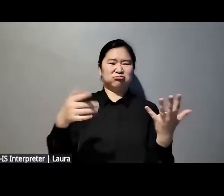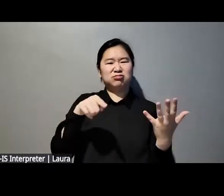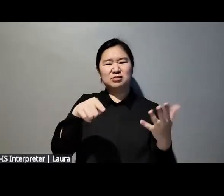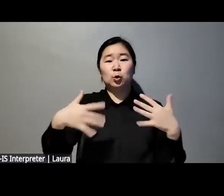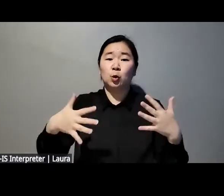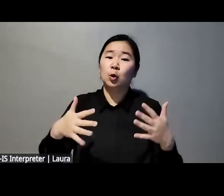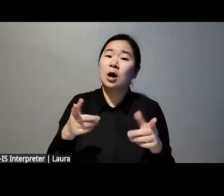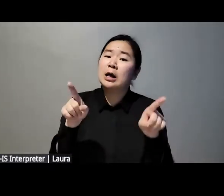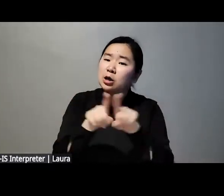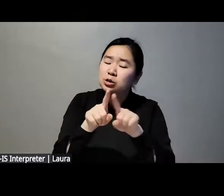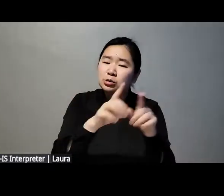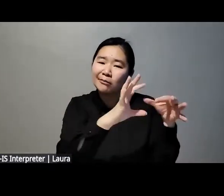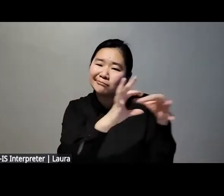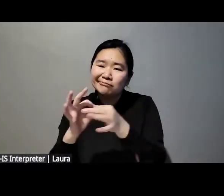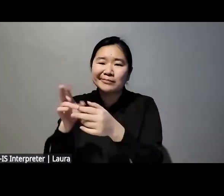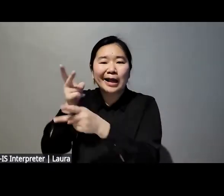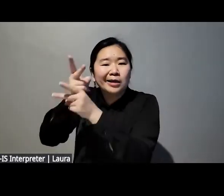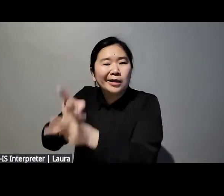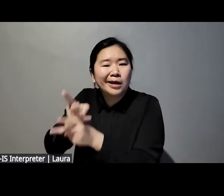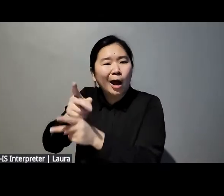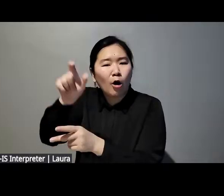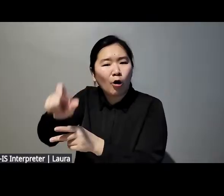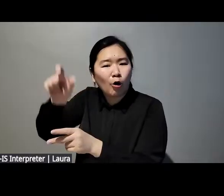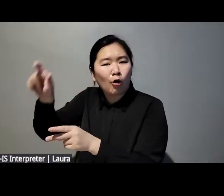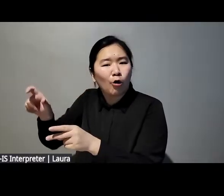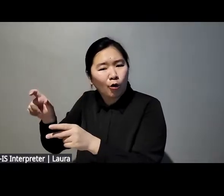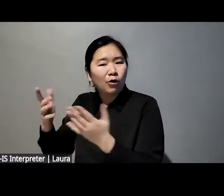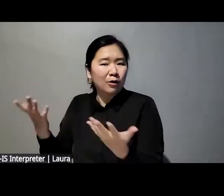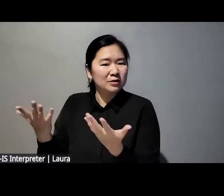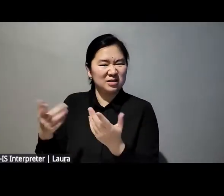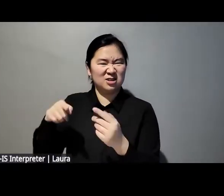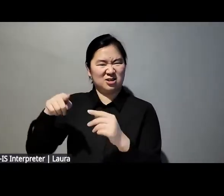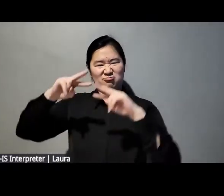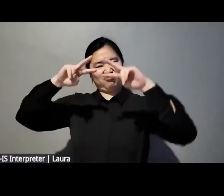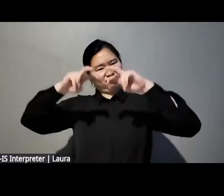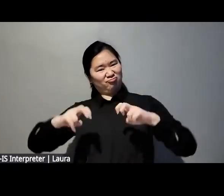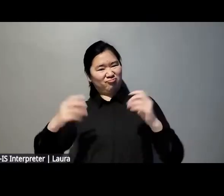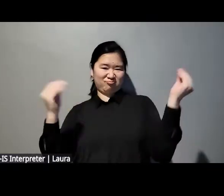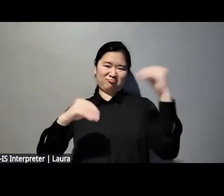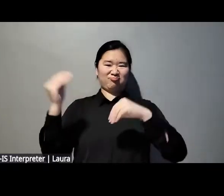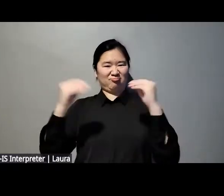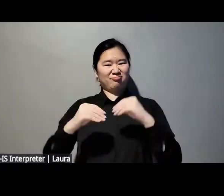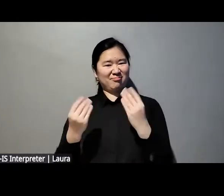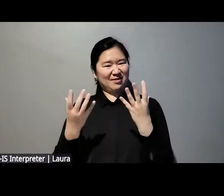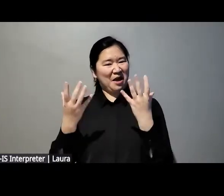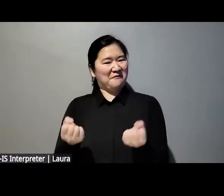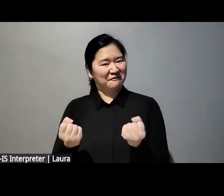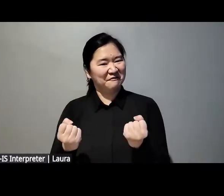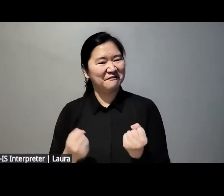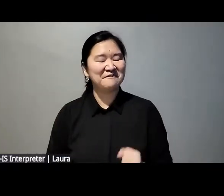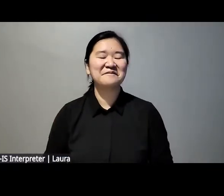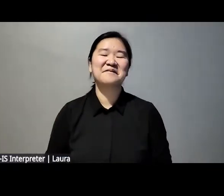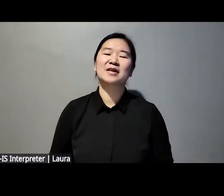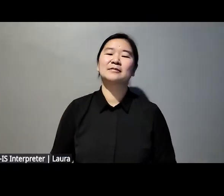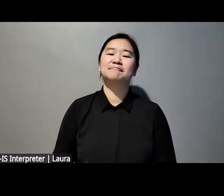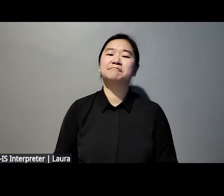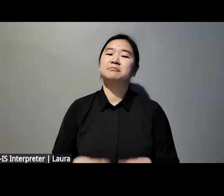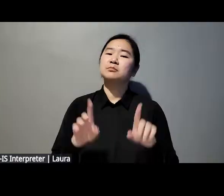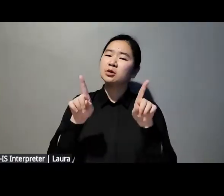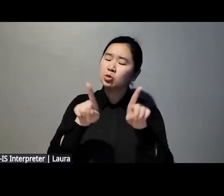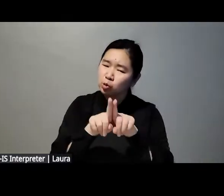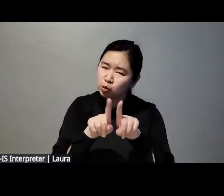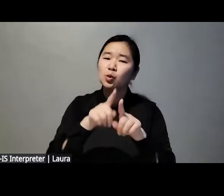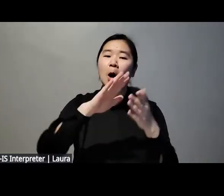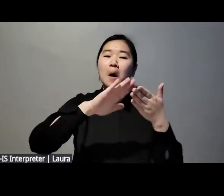designed activity to empower and educate young people with disability and caregivers. And then there is a need of